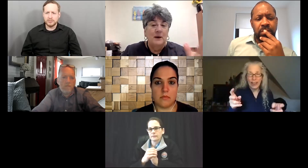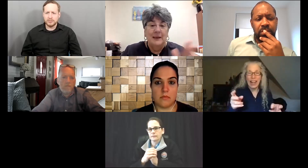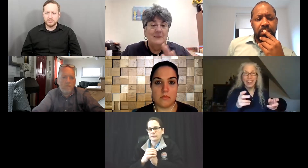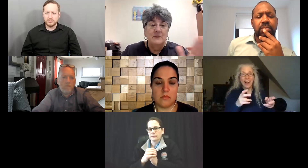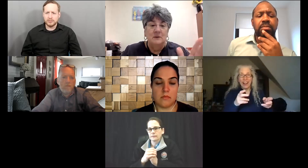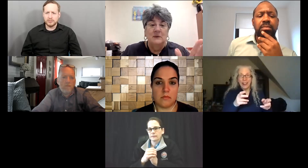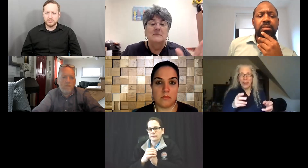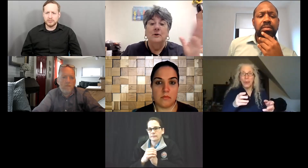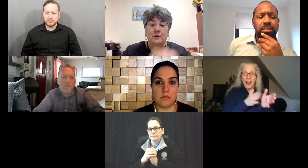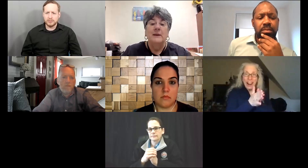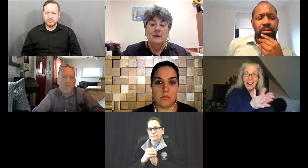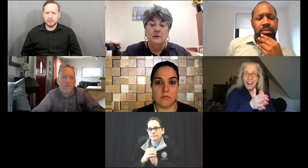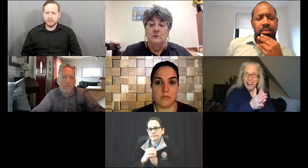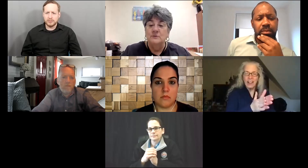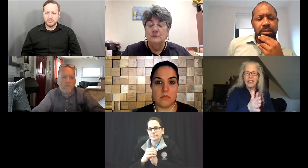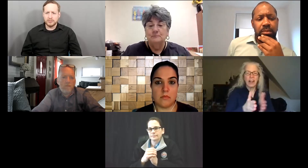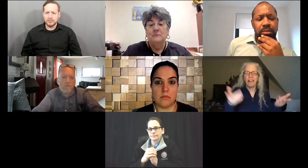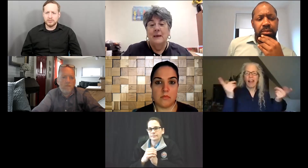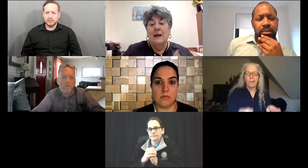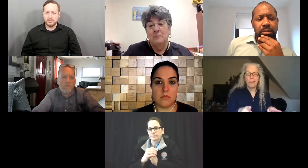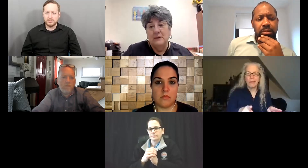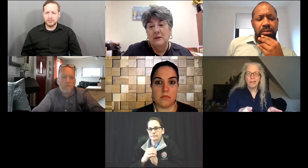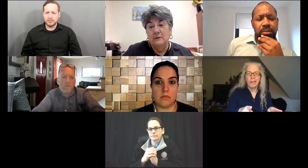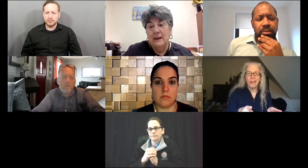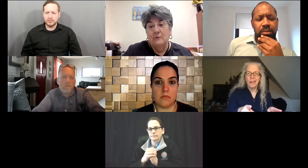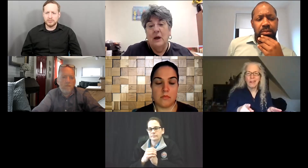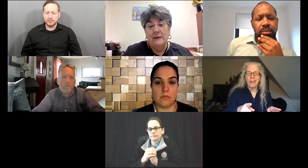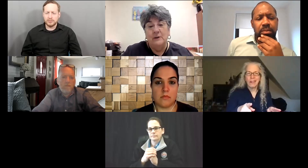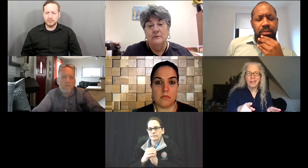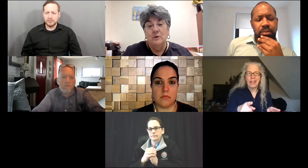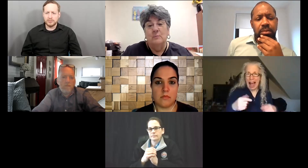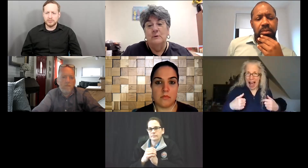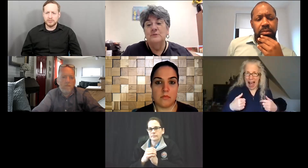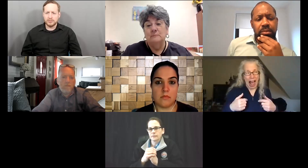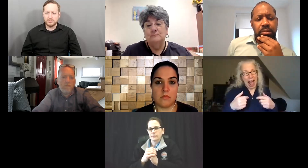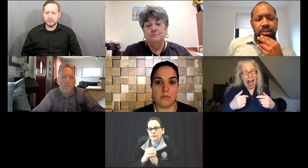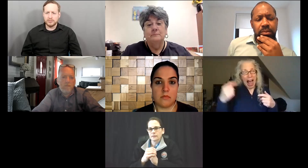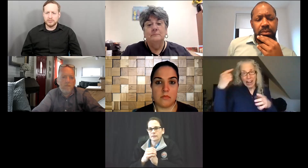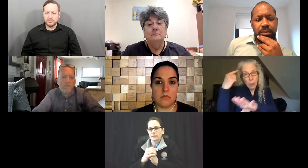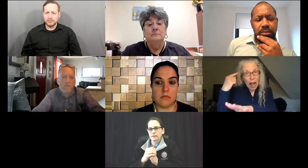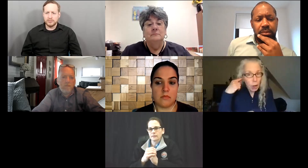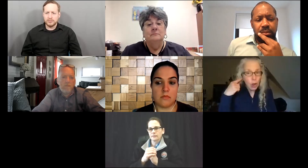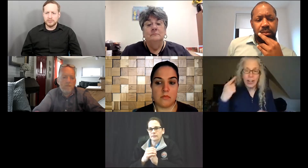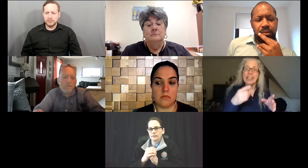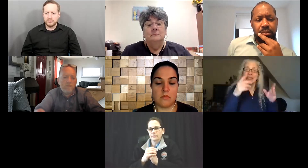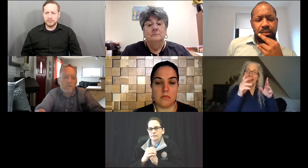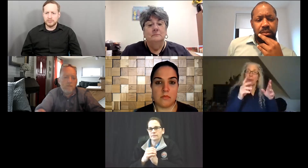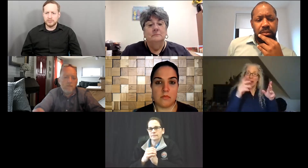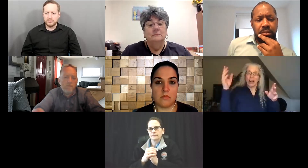within about 18 months, I heard it had closed. And I've been here now 9 years almost.